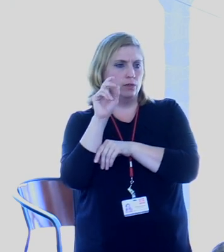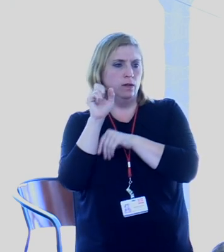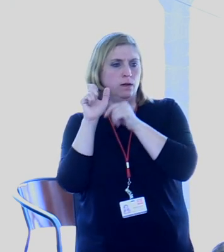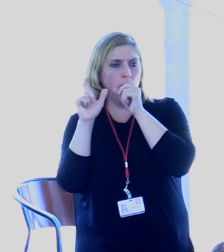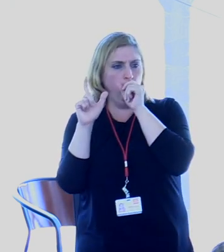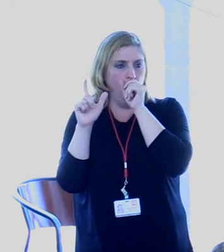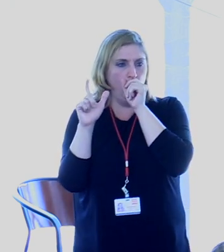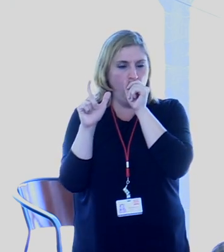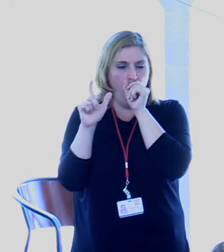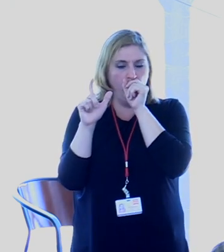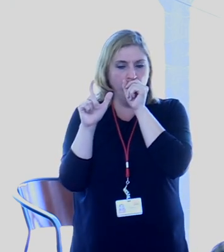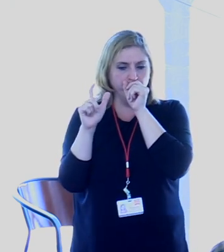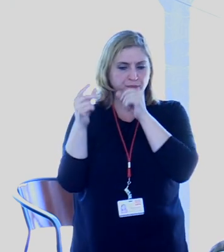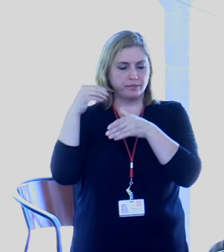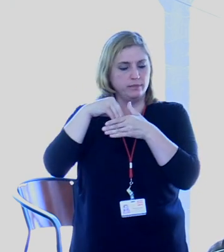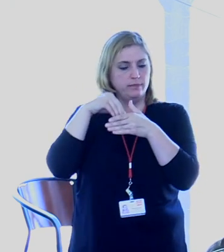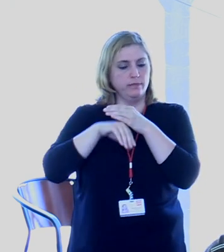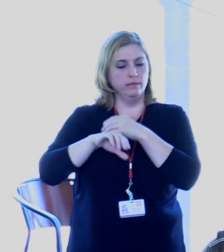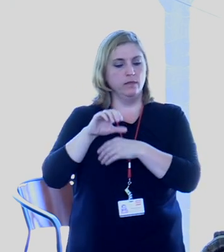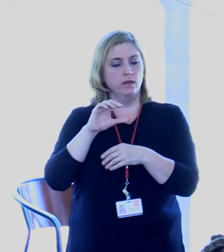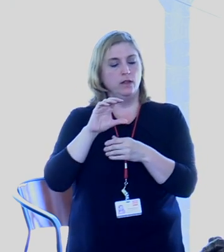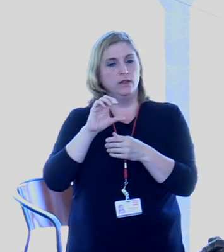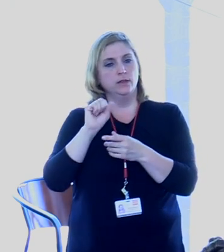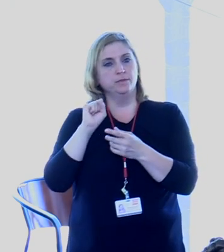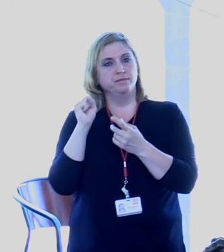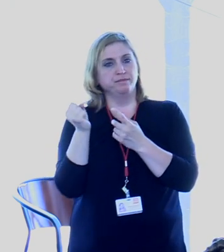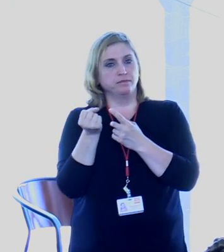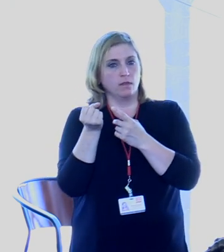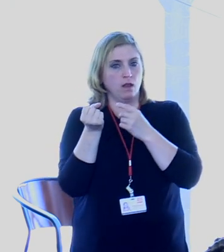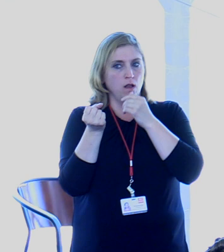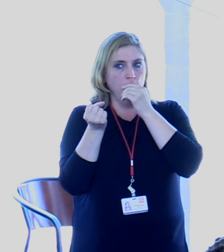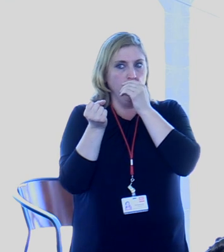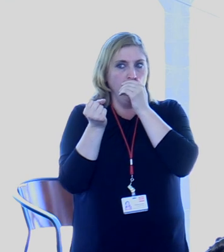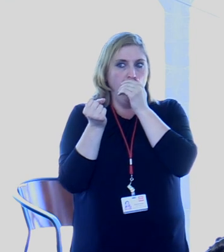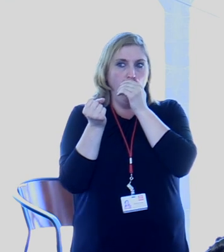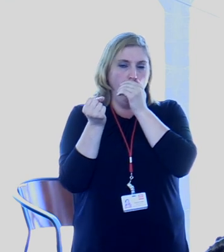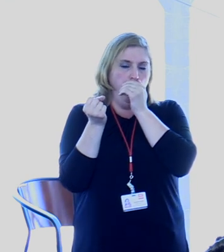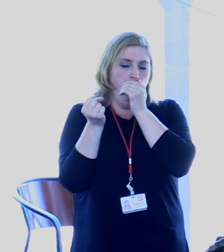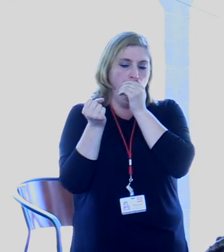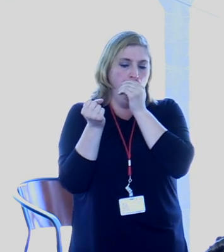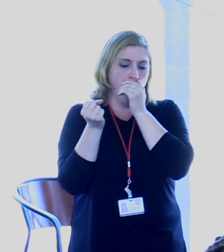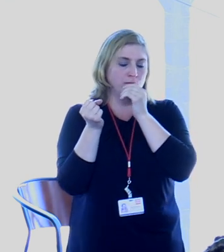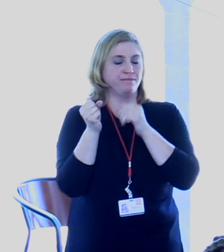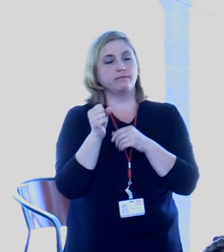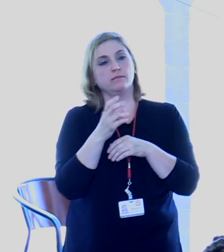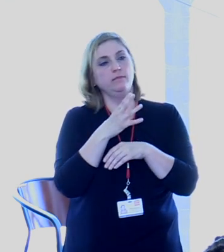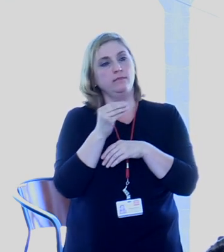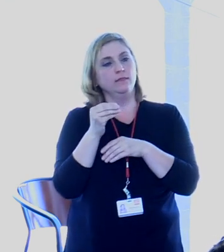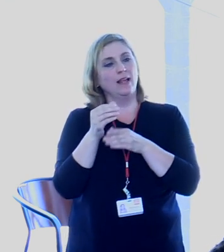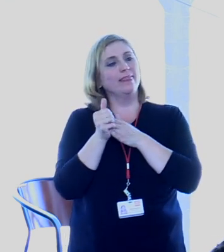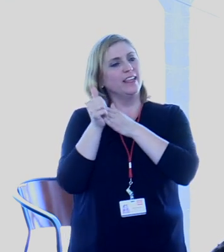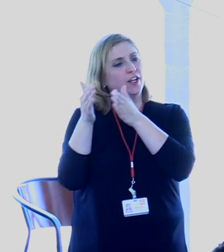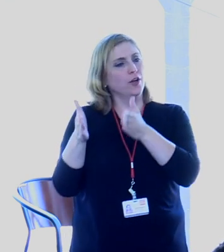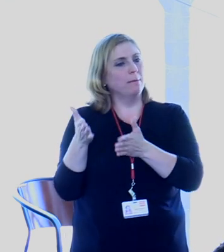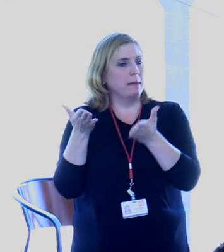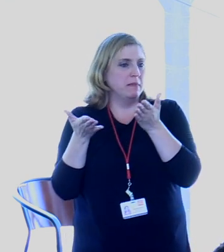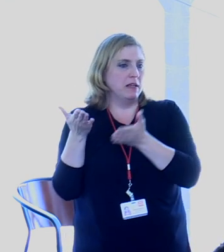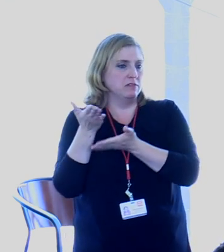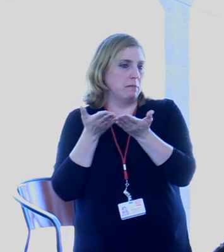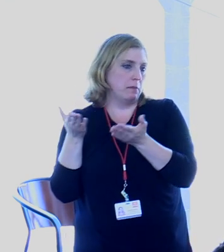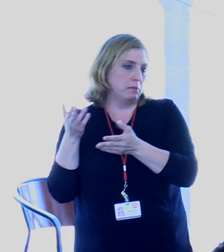somehow well-integrated into society, perhaps even a leader of some